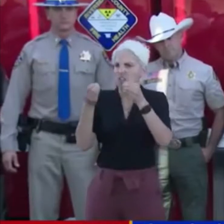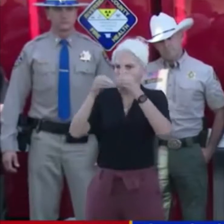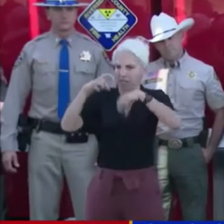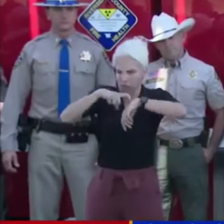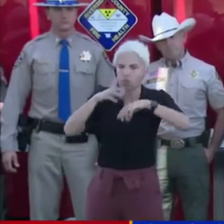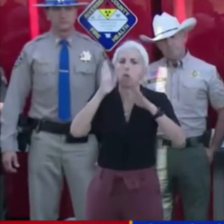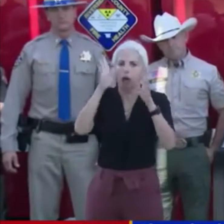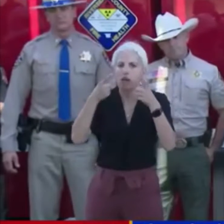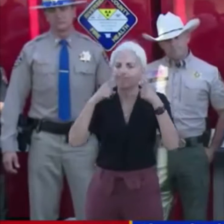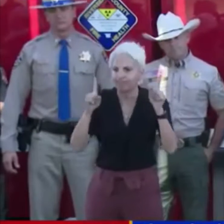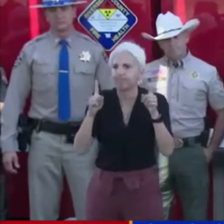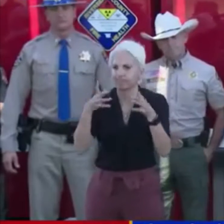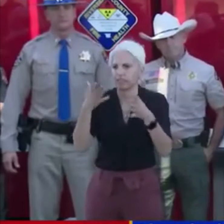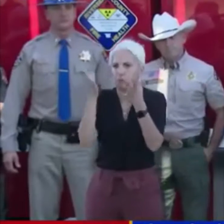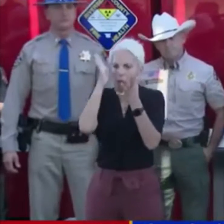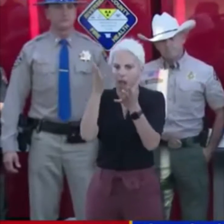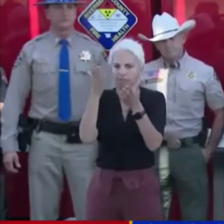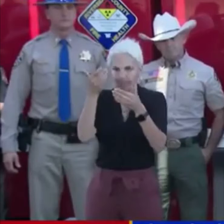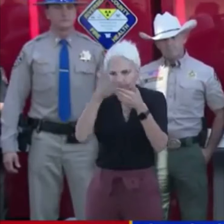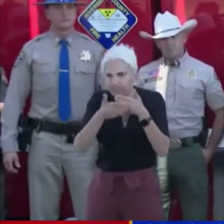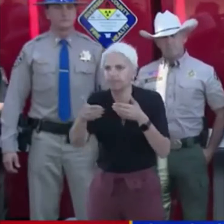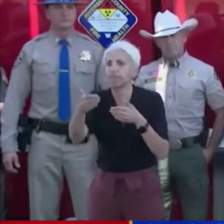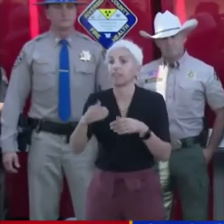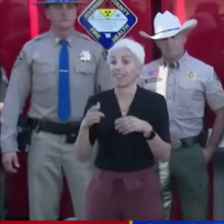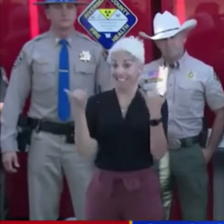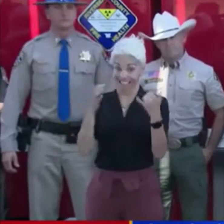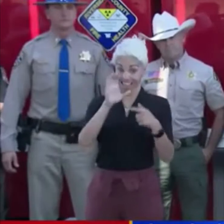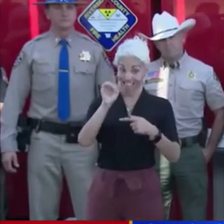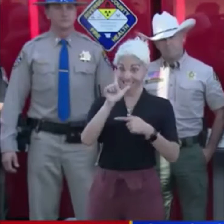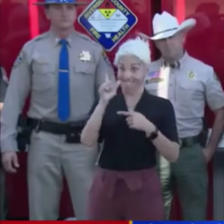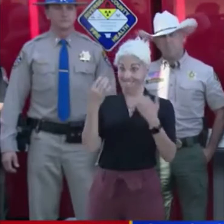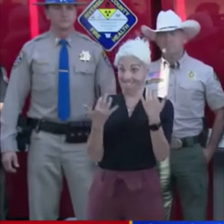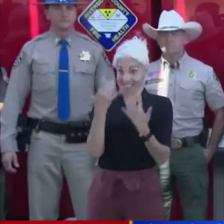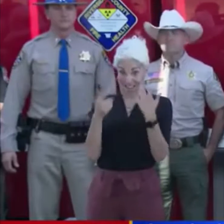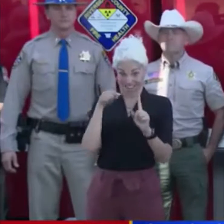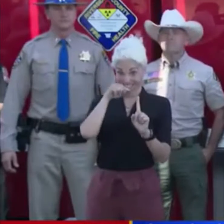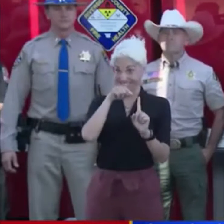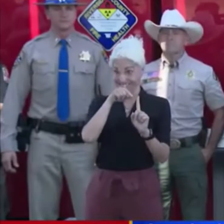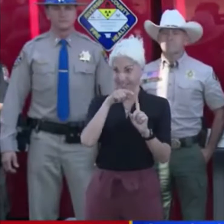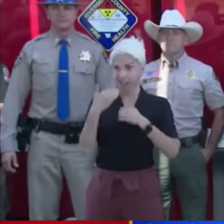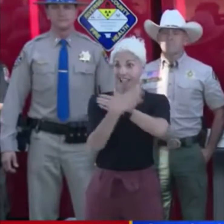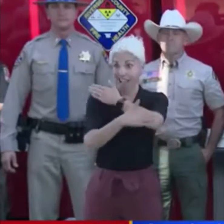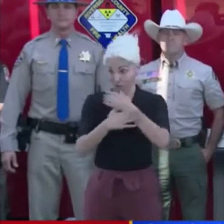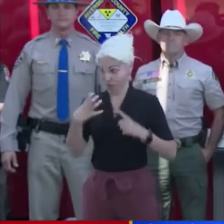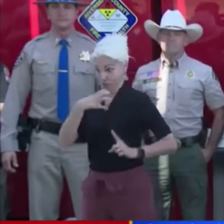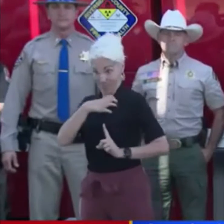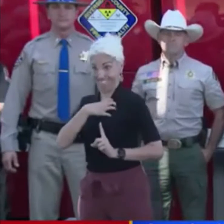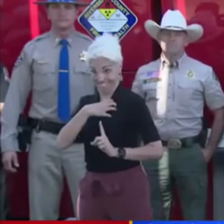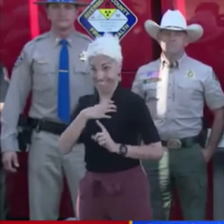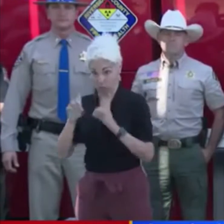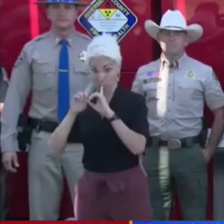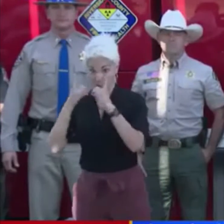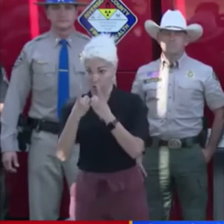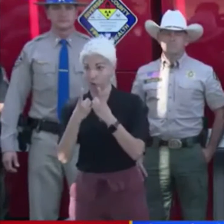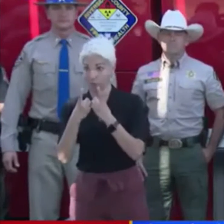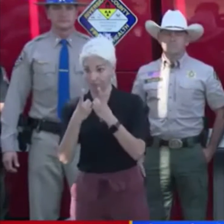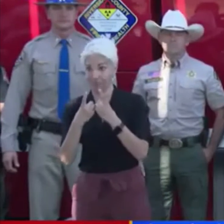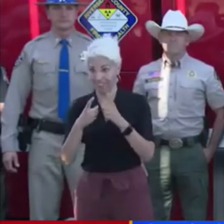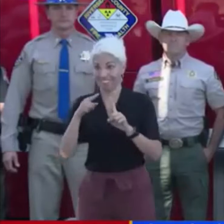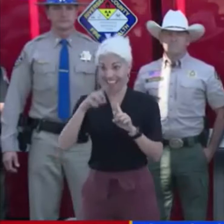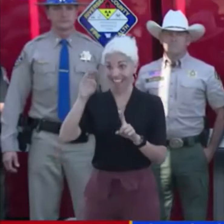thank CAL FIRE. I'd like to thank the Riverside County Sheriff's Department, the EMD,